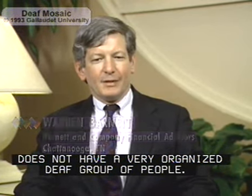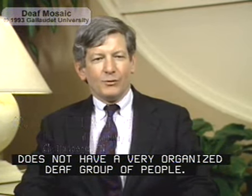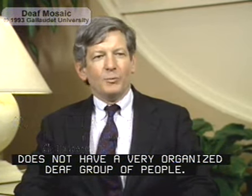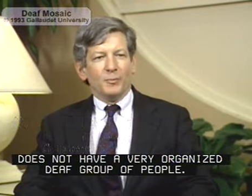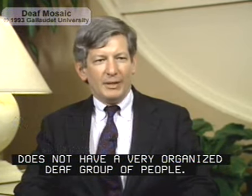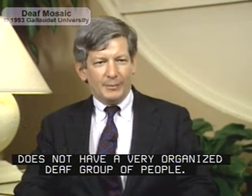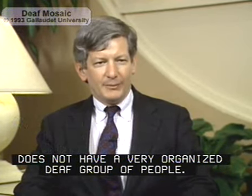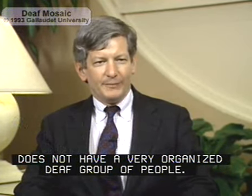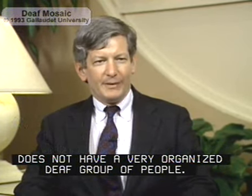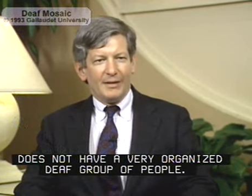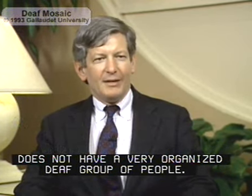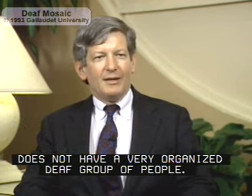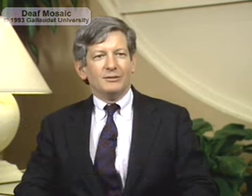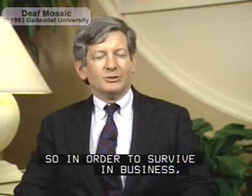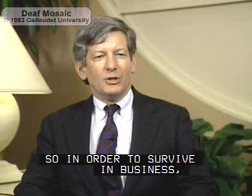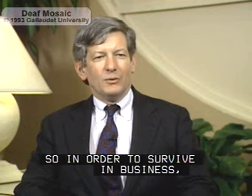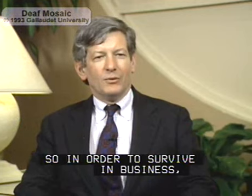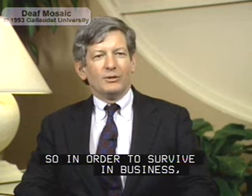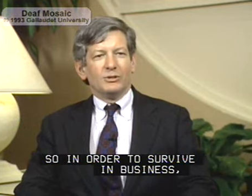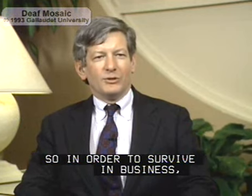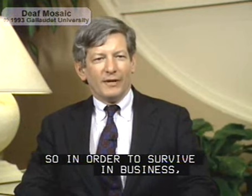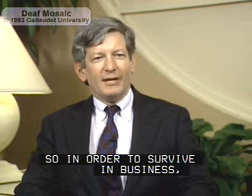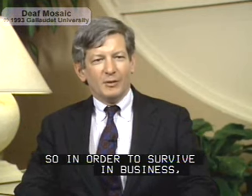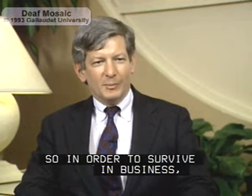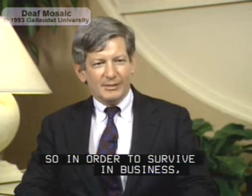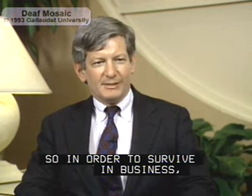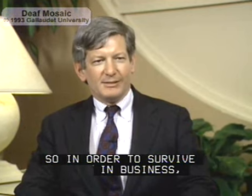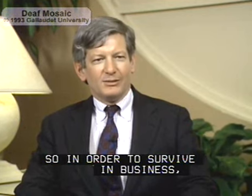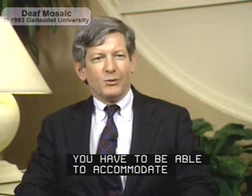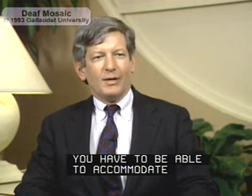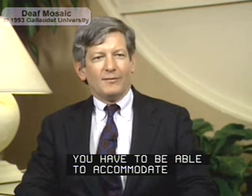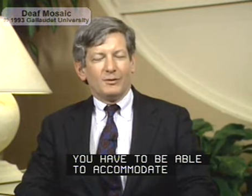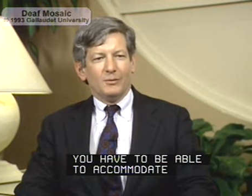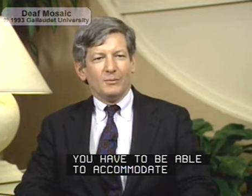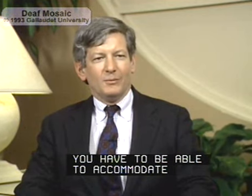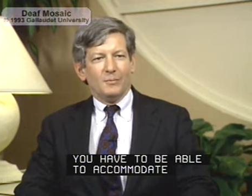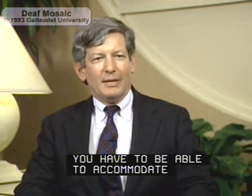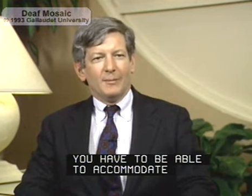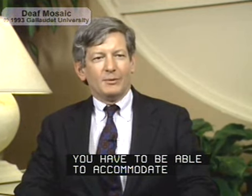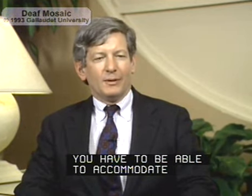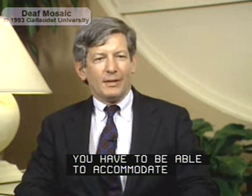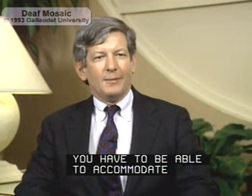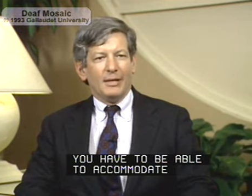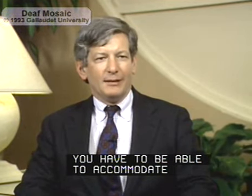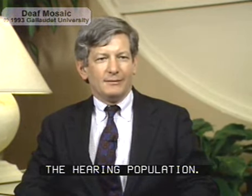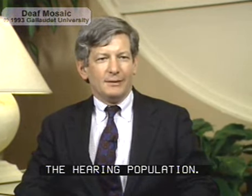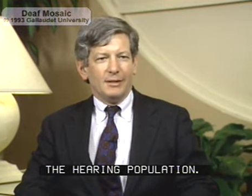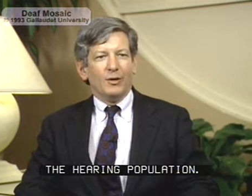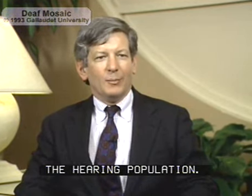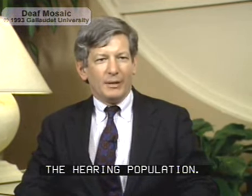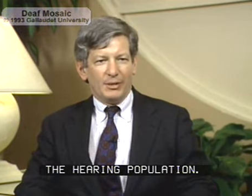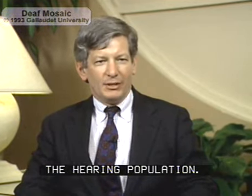group of people. And so in order to survive in business, you have to be able to accommodate the hearing population.